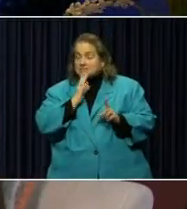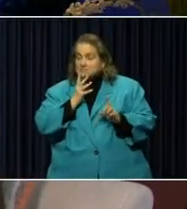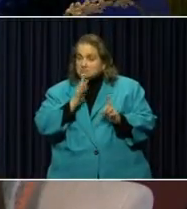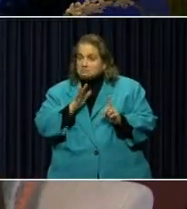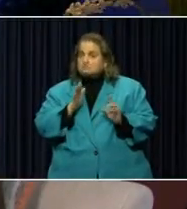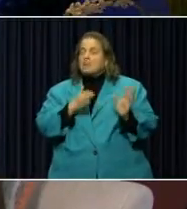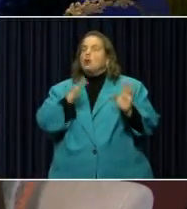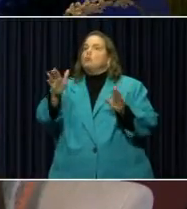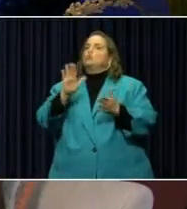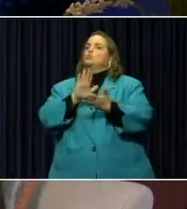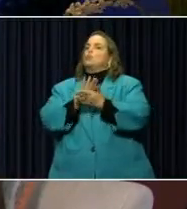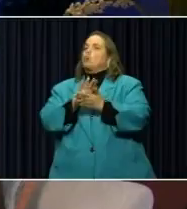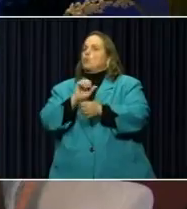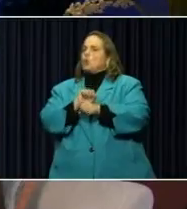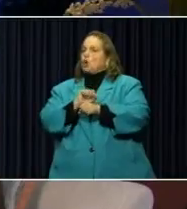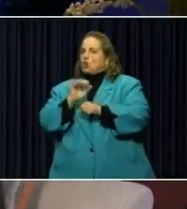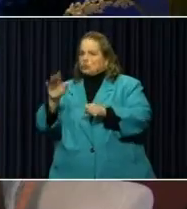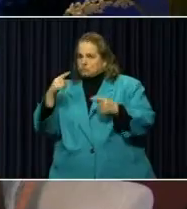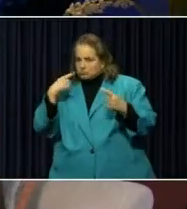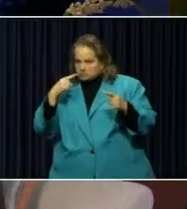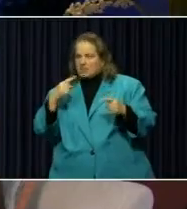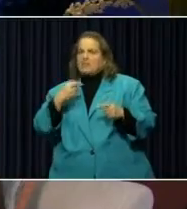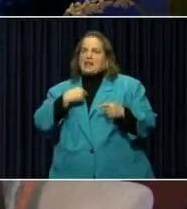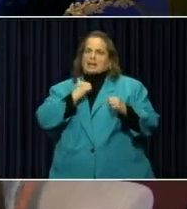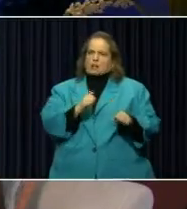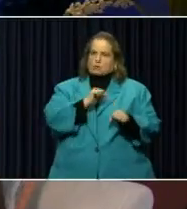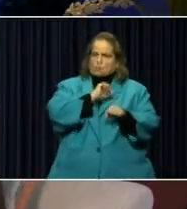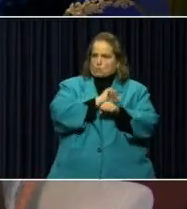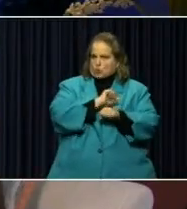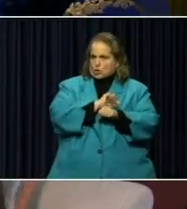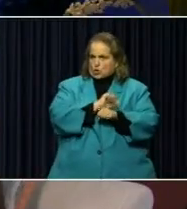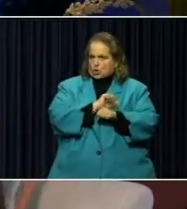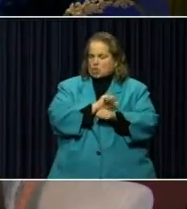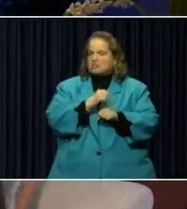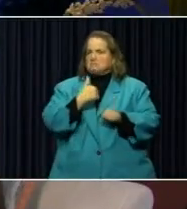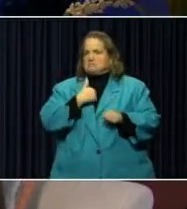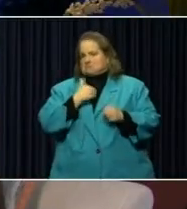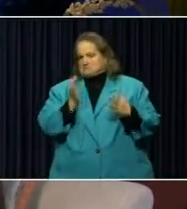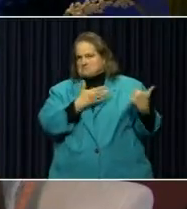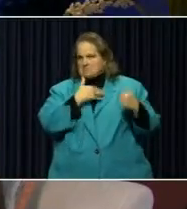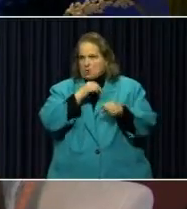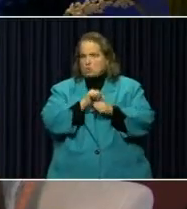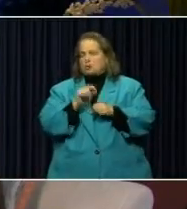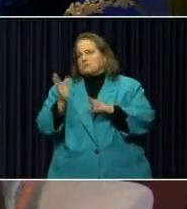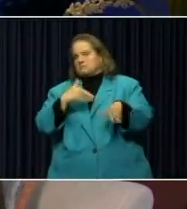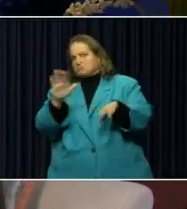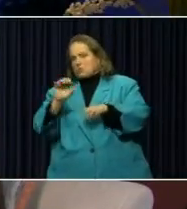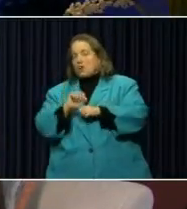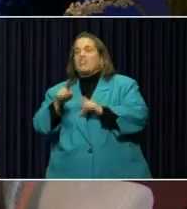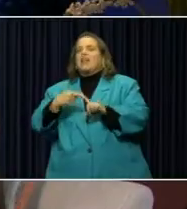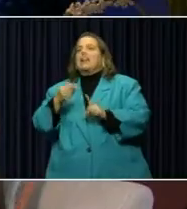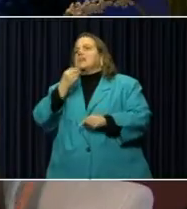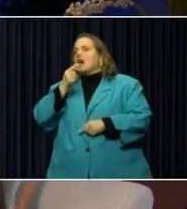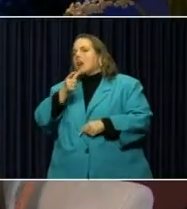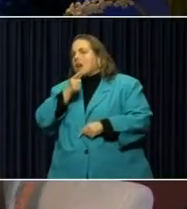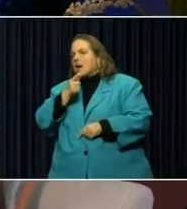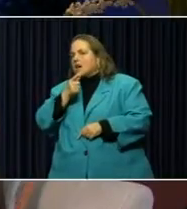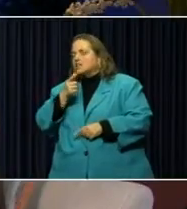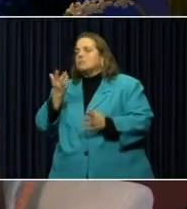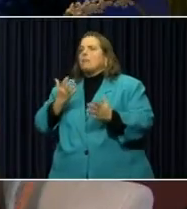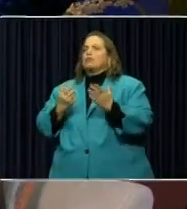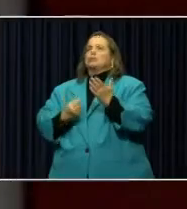your schoolwork done and I can do some work. We can get those things out of the way, and then we could have some lunch, maybe some